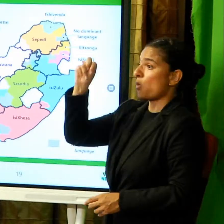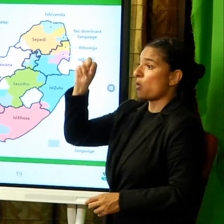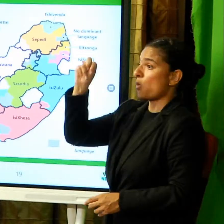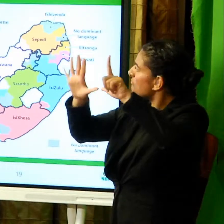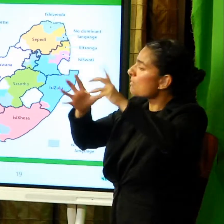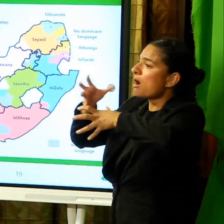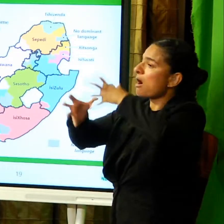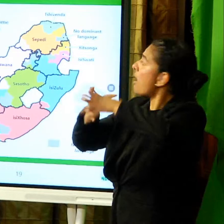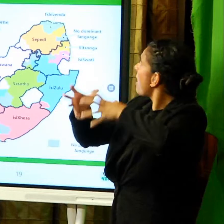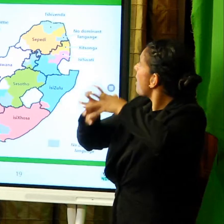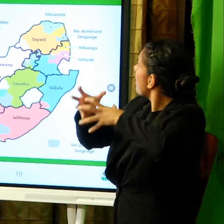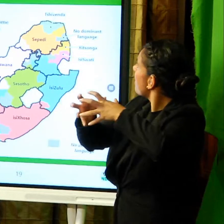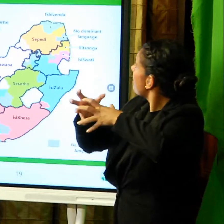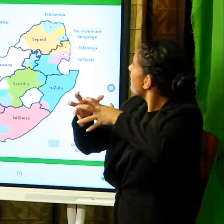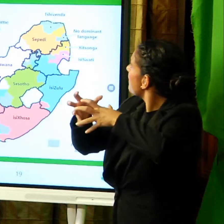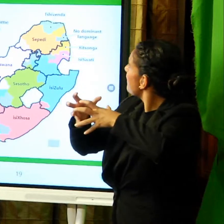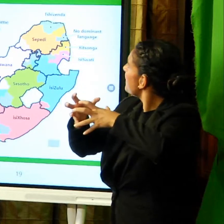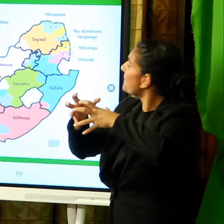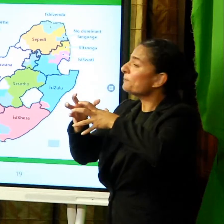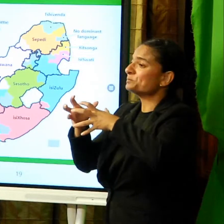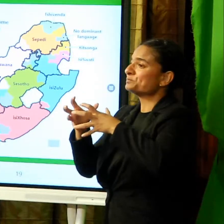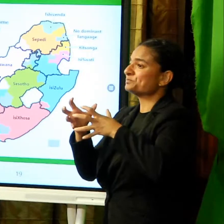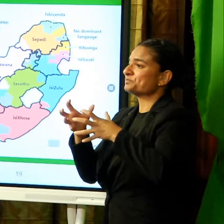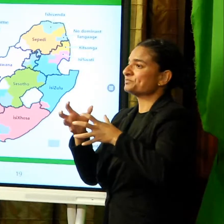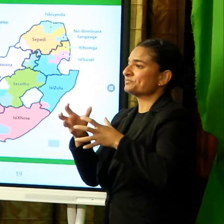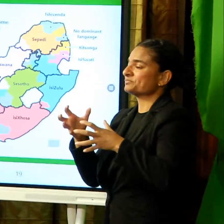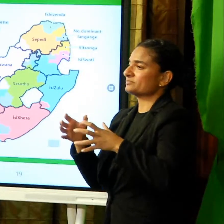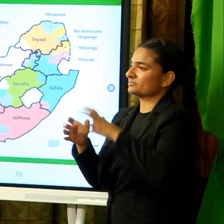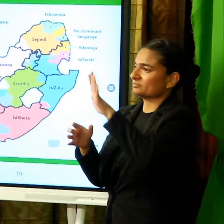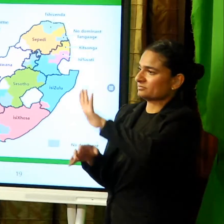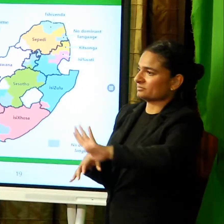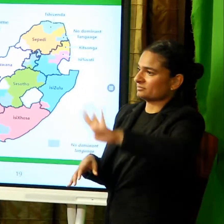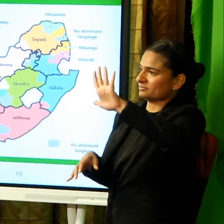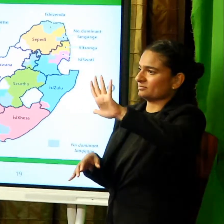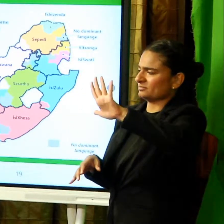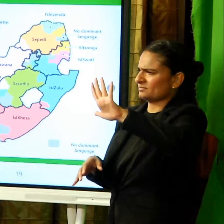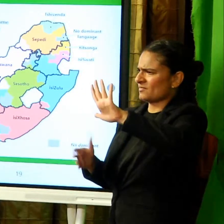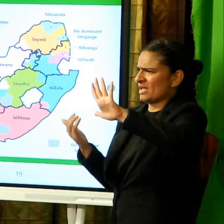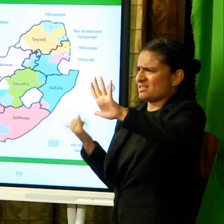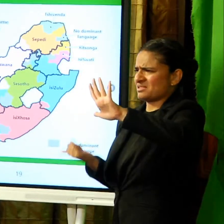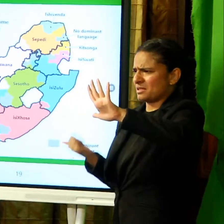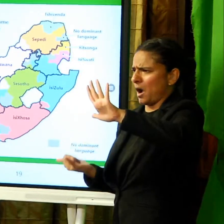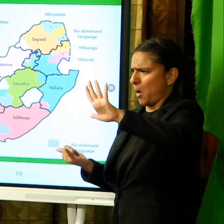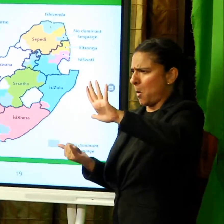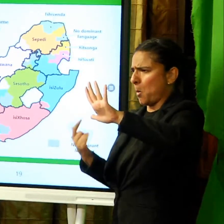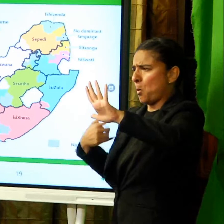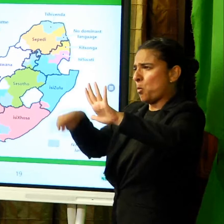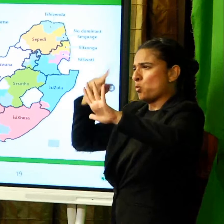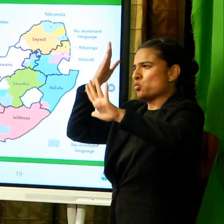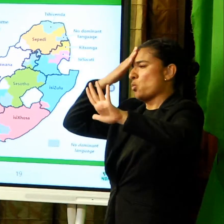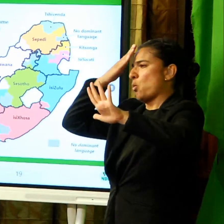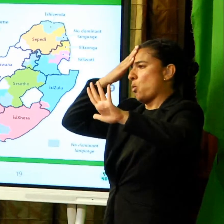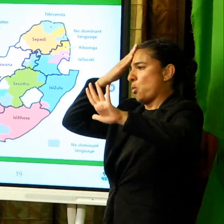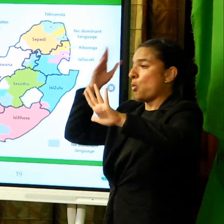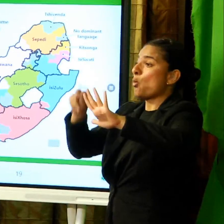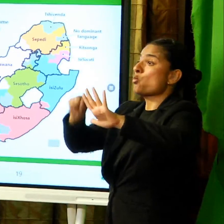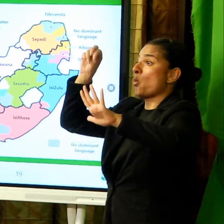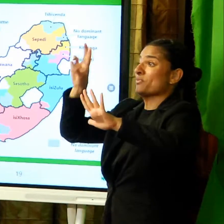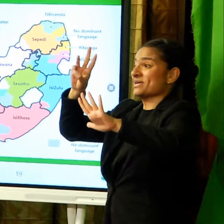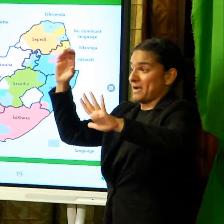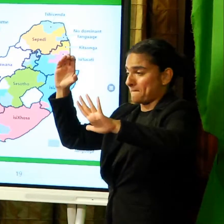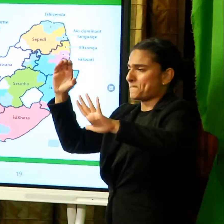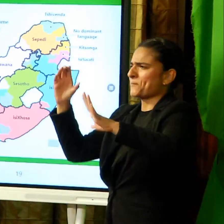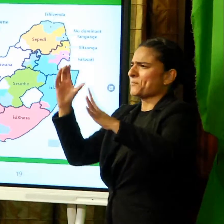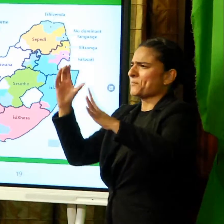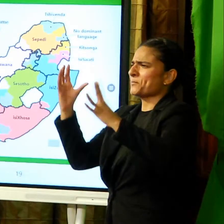is sparsely populated. It doesn't have much people. So now we want to start with the most